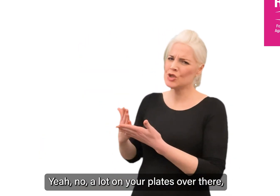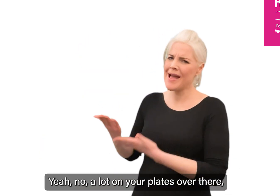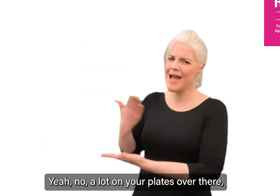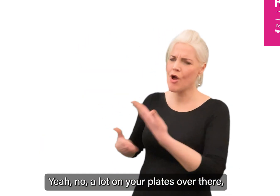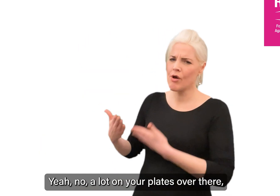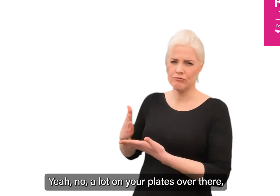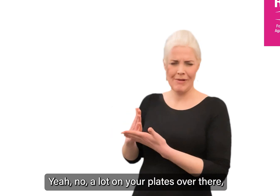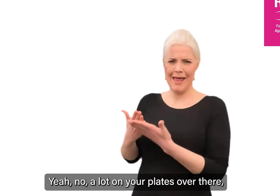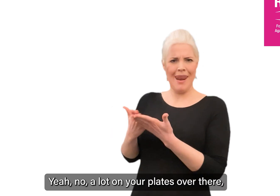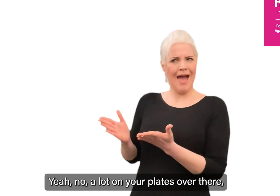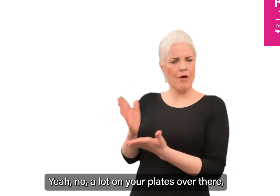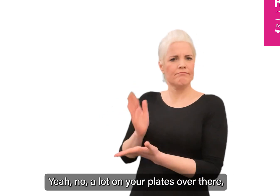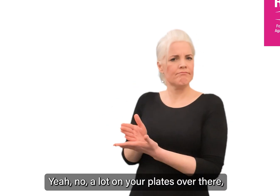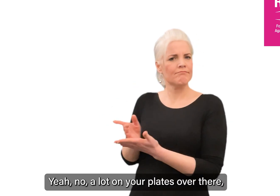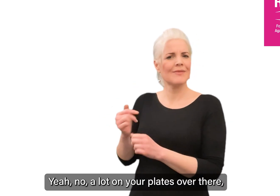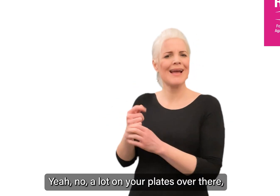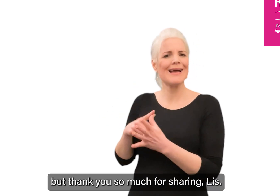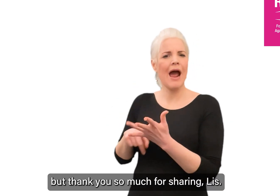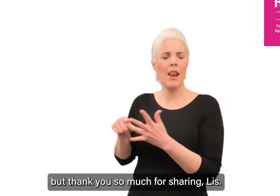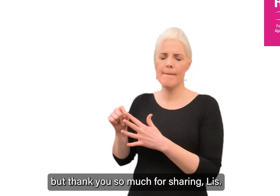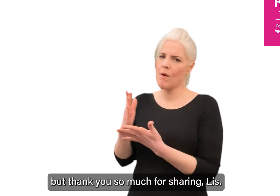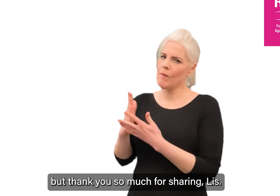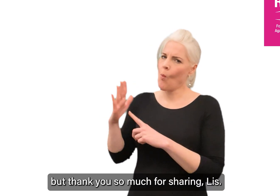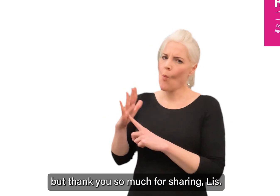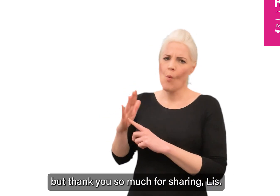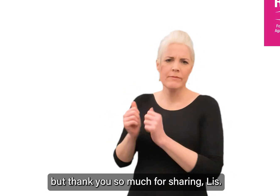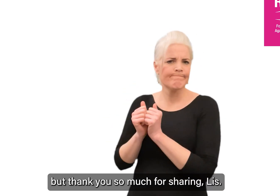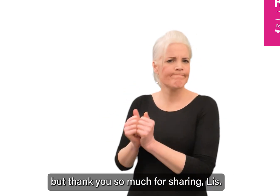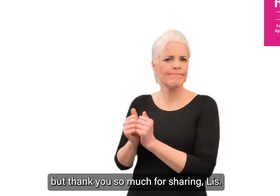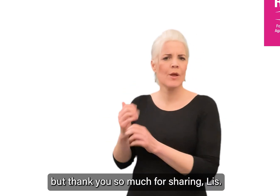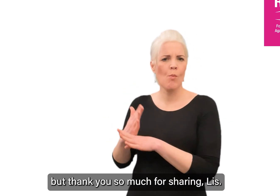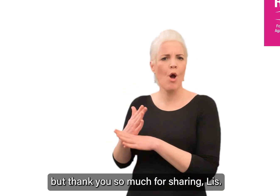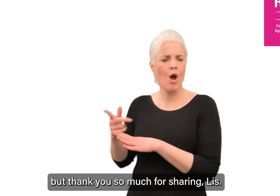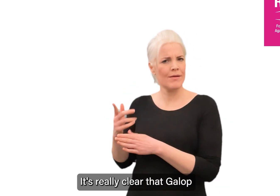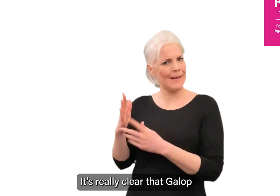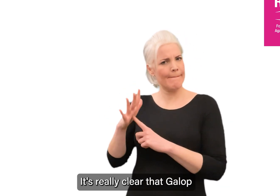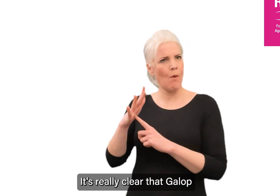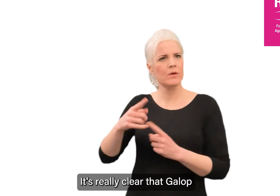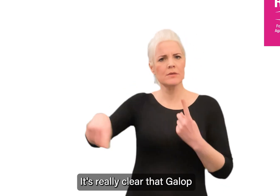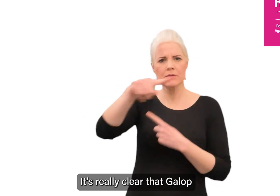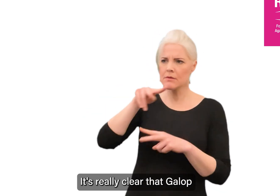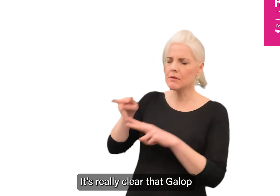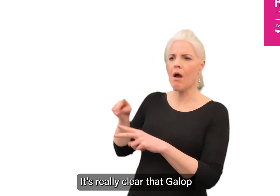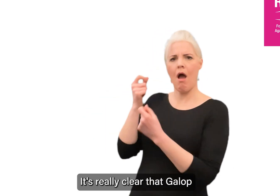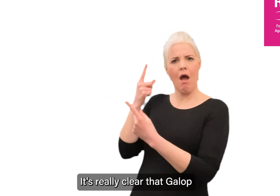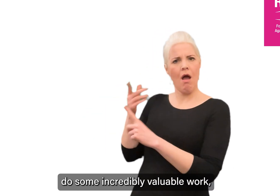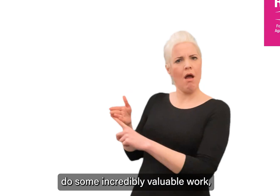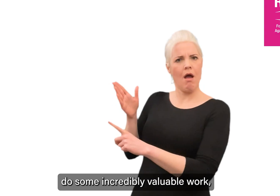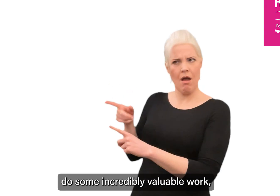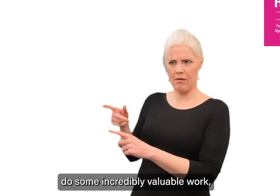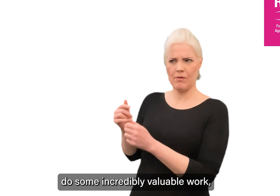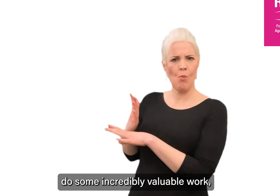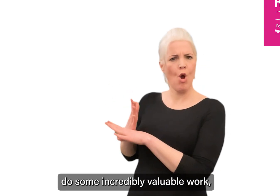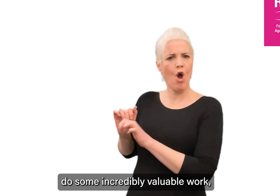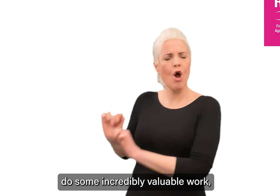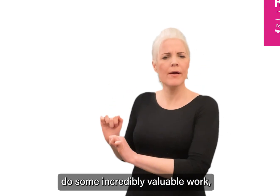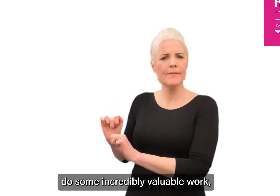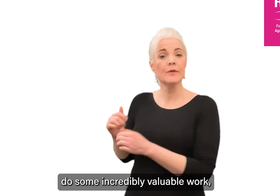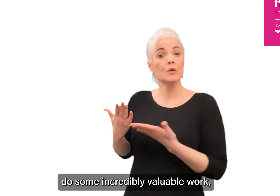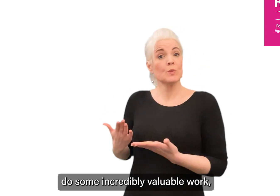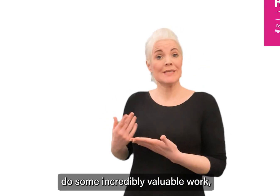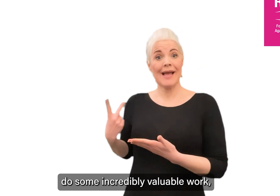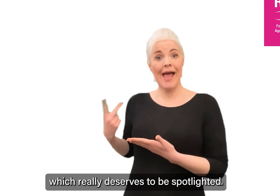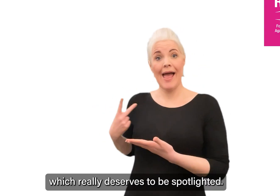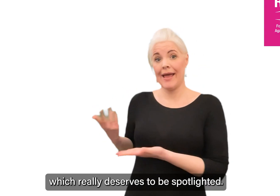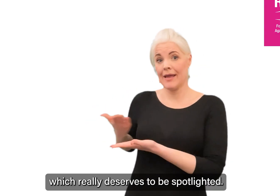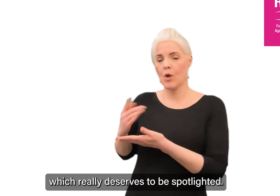Yeah, no, a lot on your plates over there, but thank you so much for sharing, Lise. It's really clear that Gallup do some incredibly